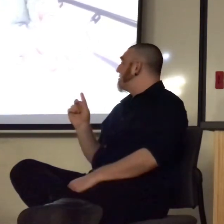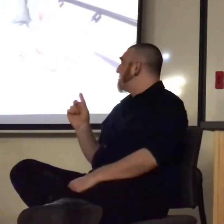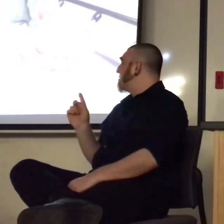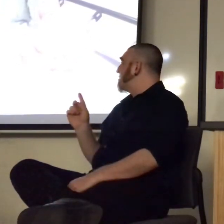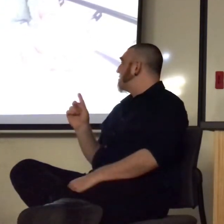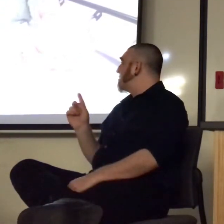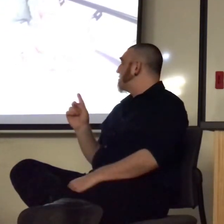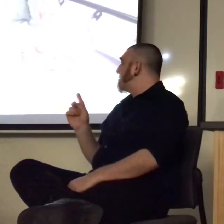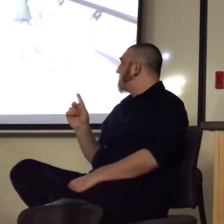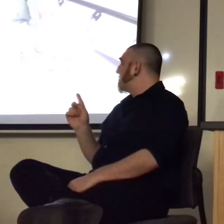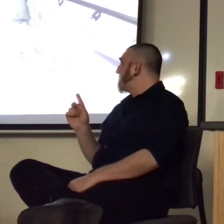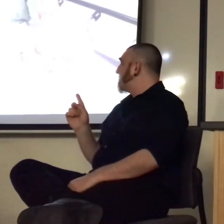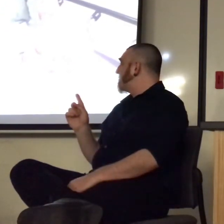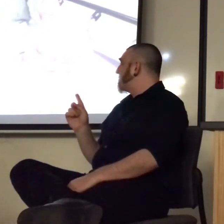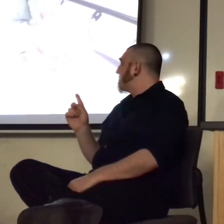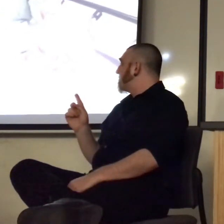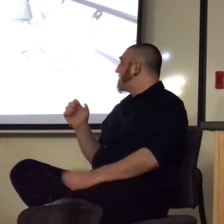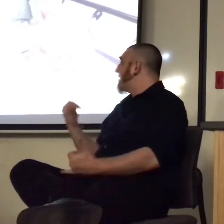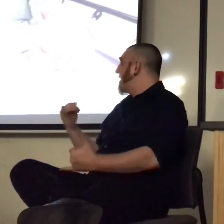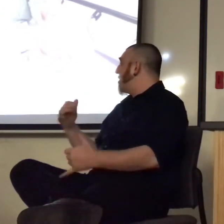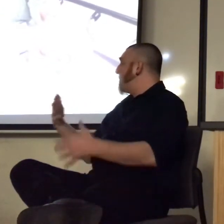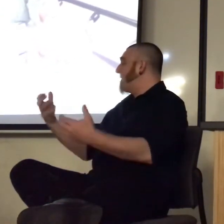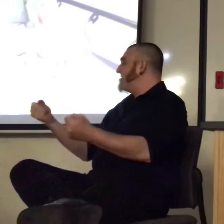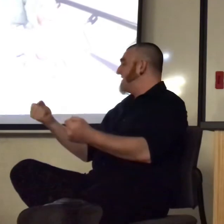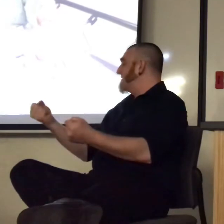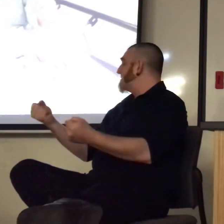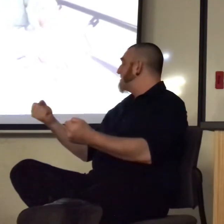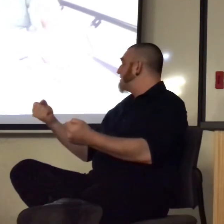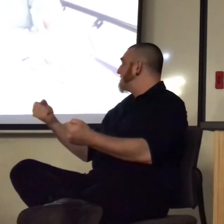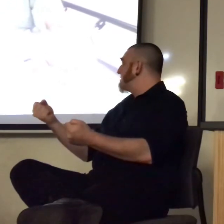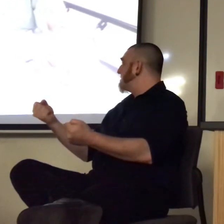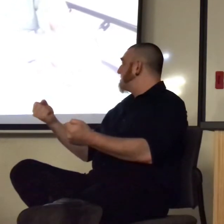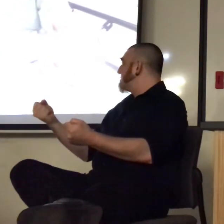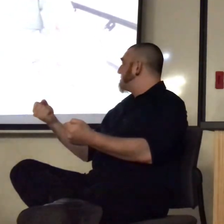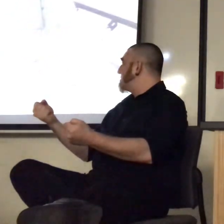You can actually click. Now make a fist. She's able to